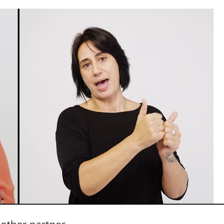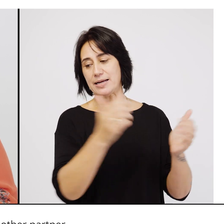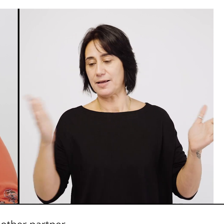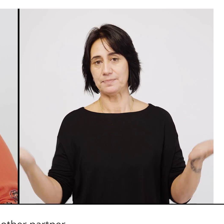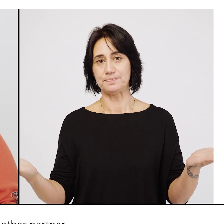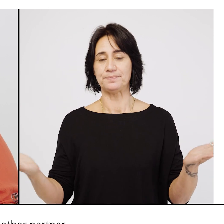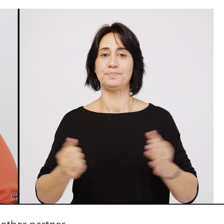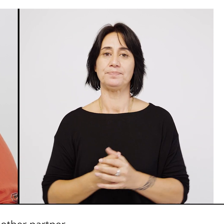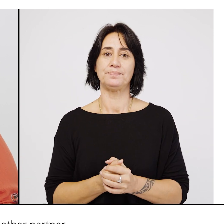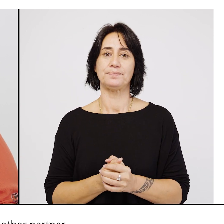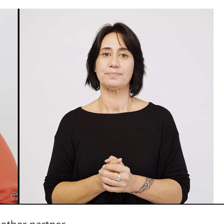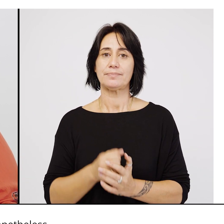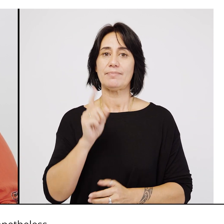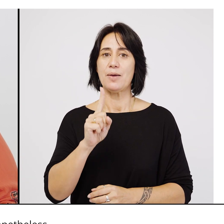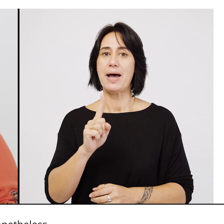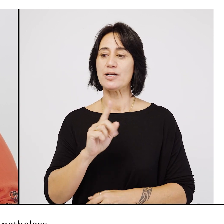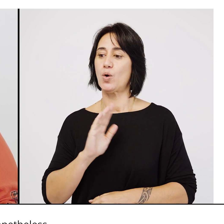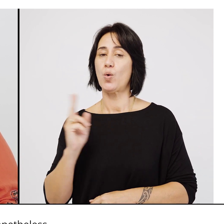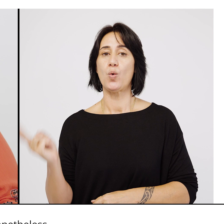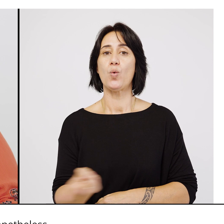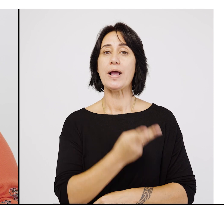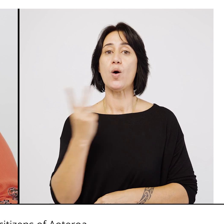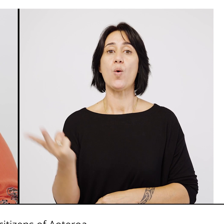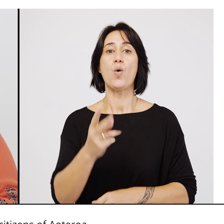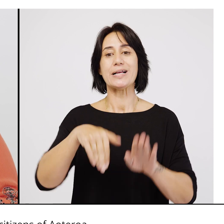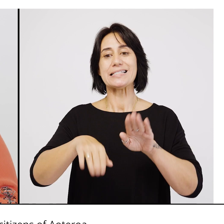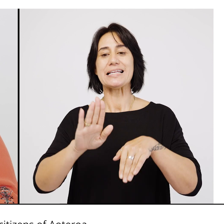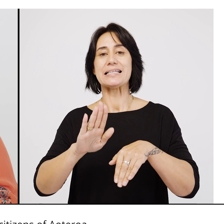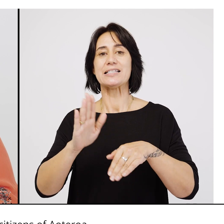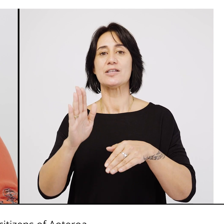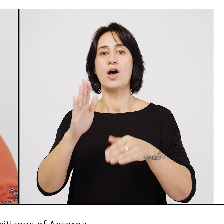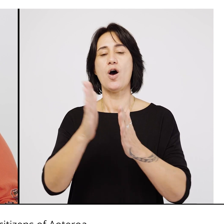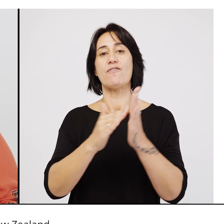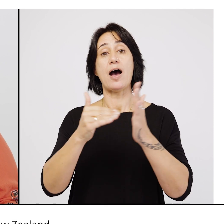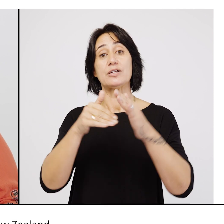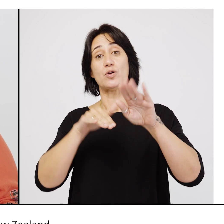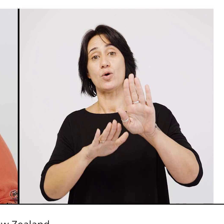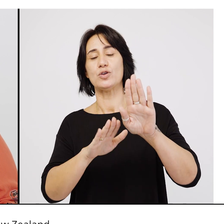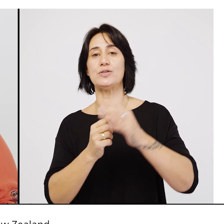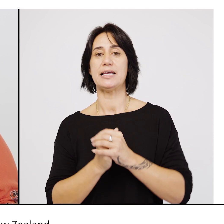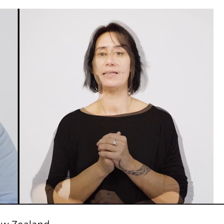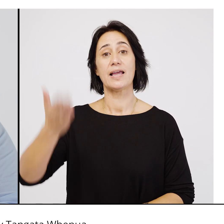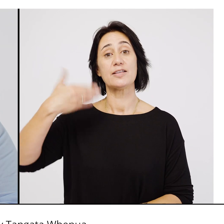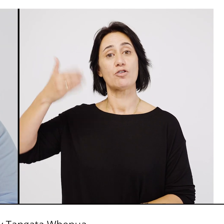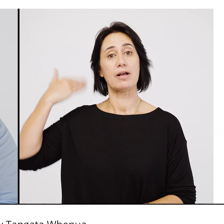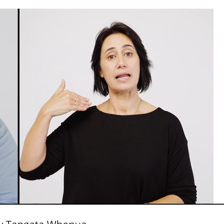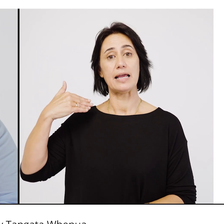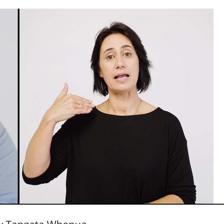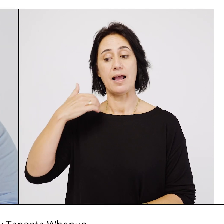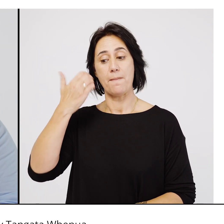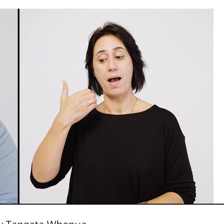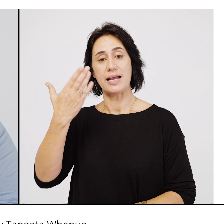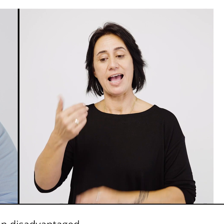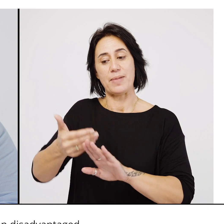as the other partner. Nonetheless, we are all citizens of Aotearoa, New Zealand.